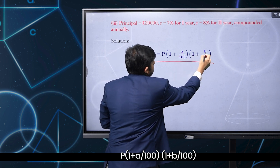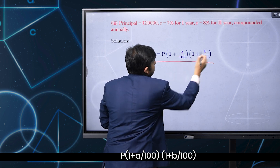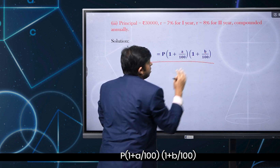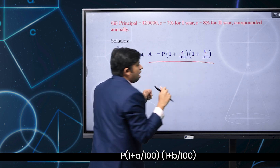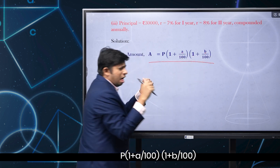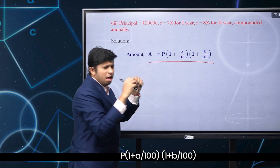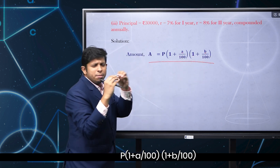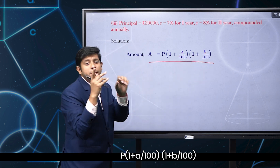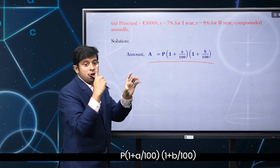100.